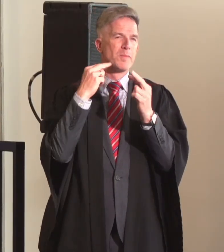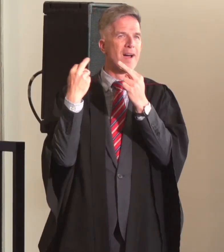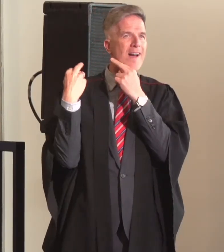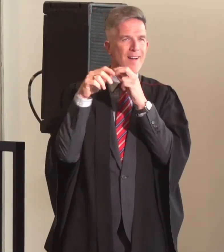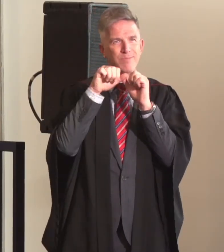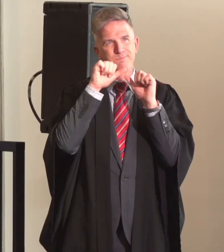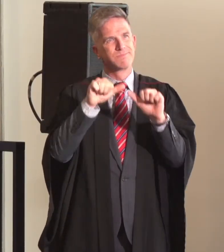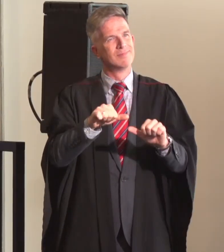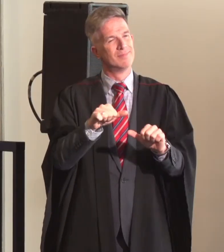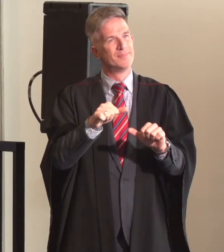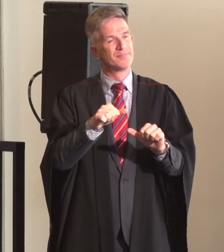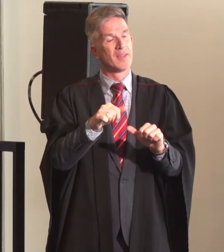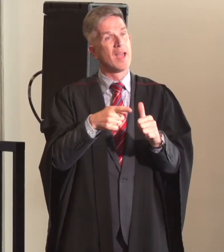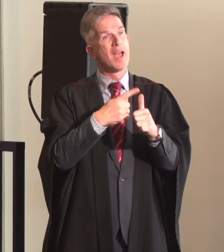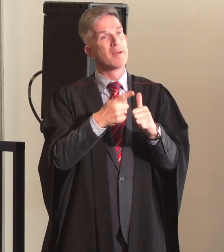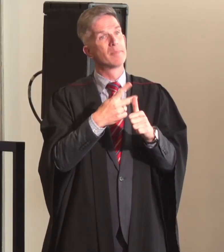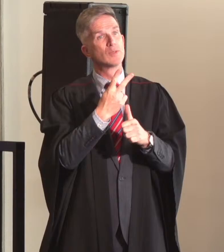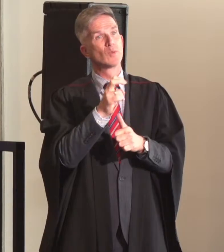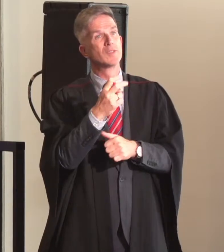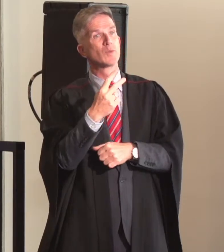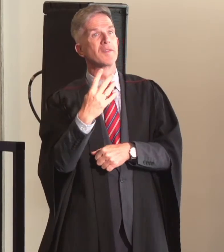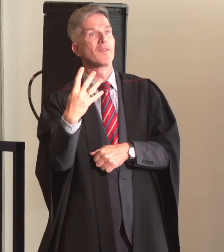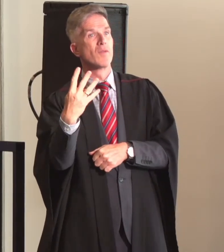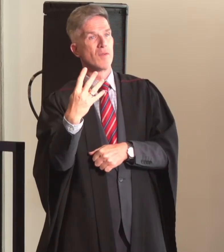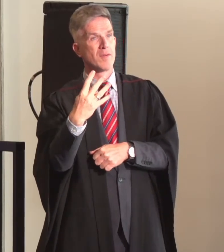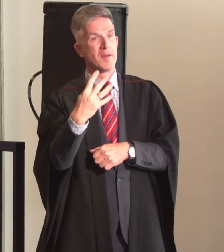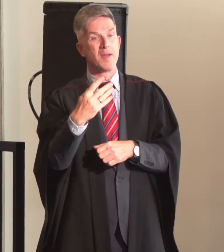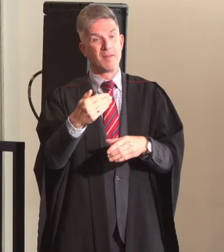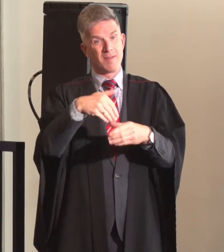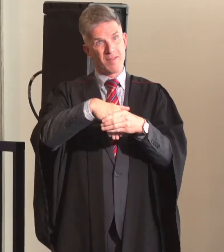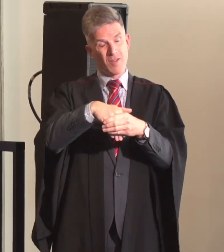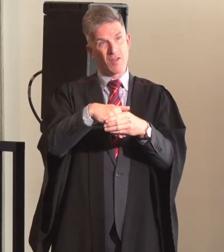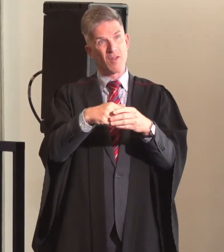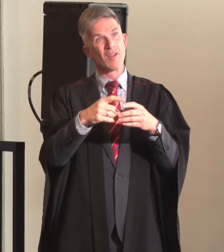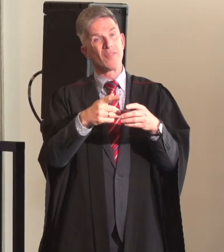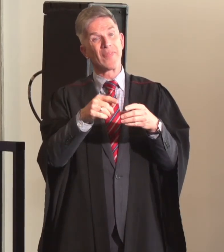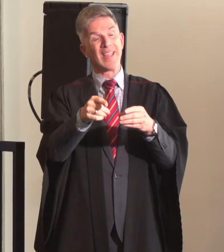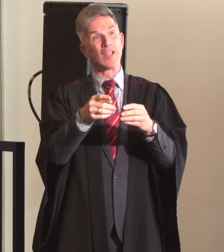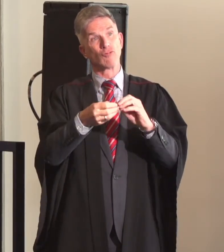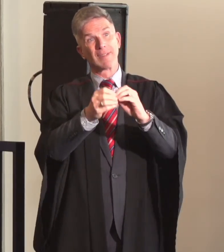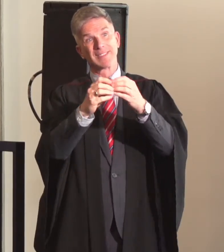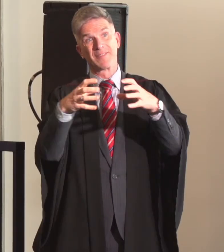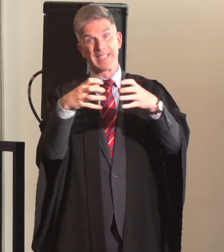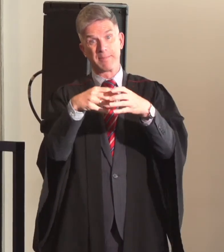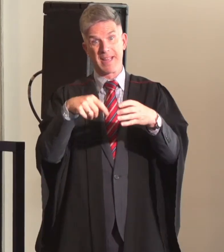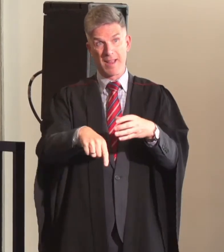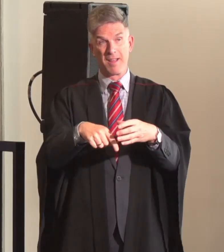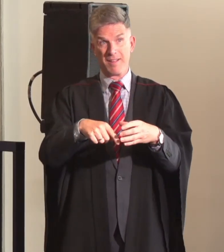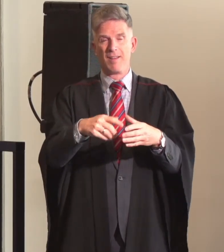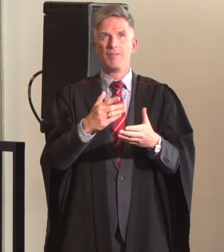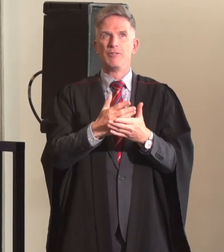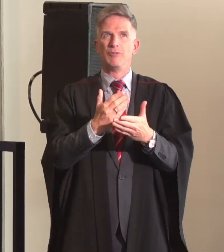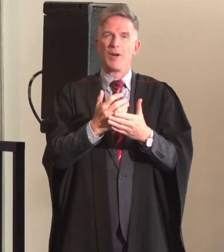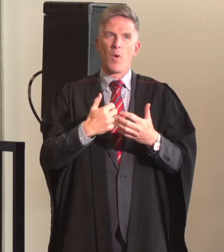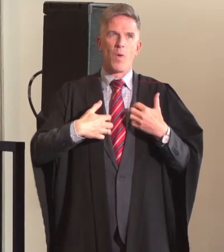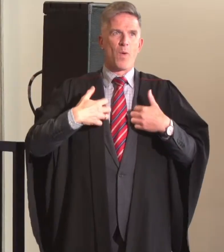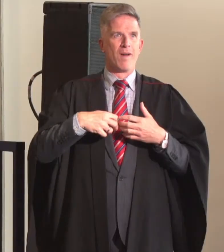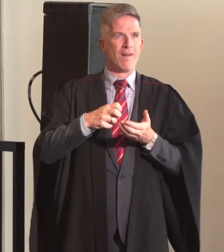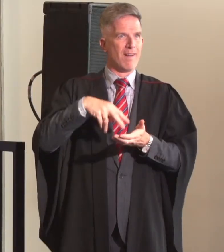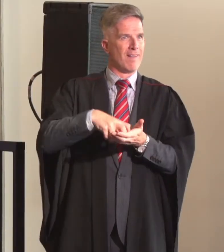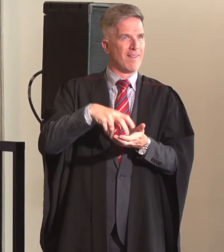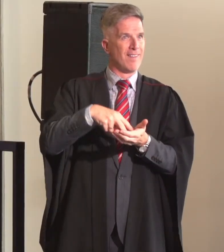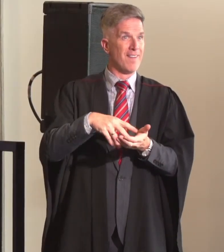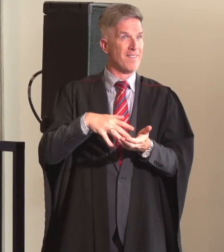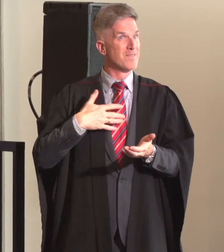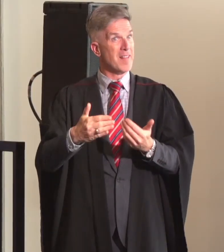April 2024, I had the opportunity to become part of the content creator team here, to which I jumped at with much excitement. I'm so glad I stuck on the job, and I've never